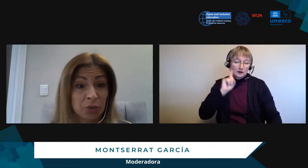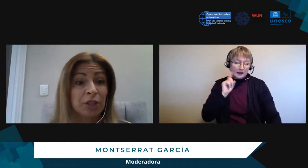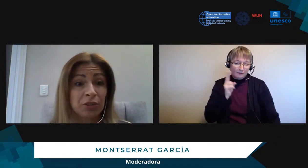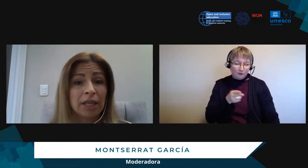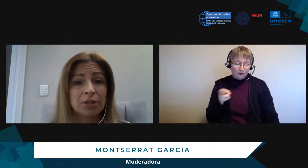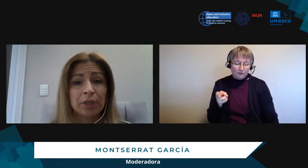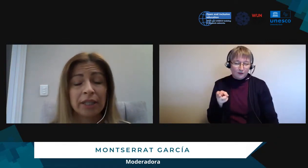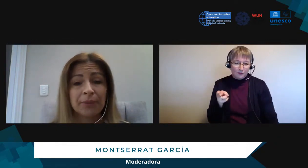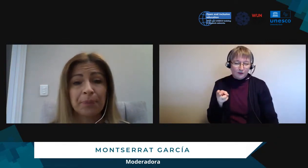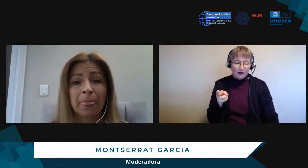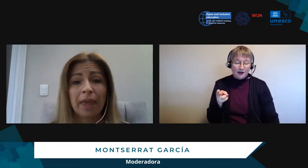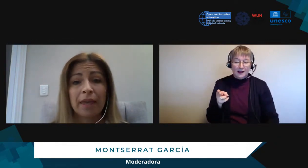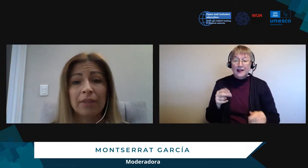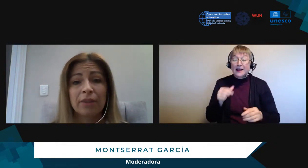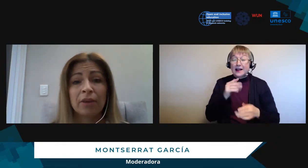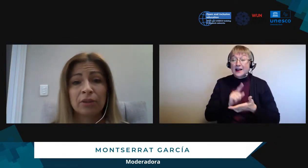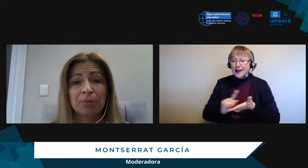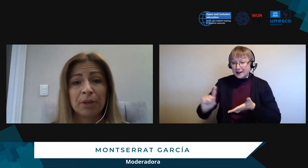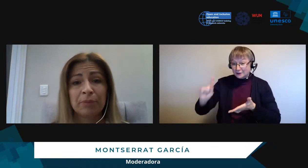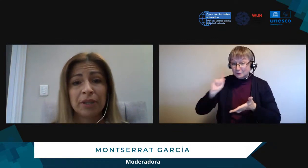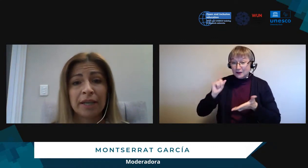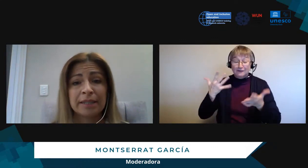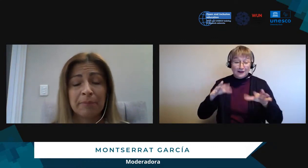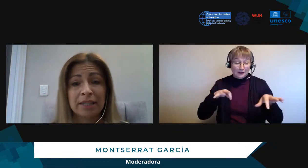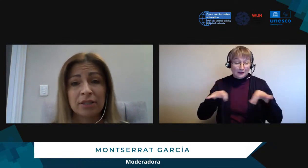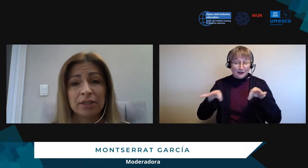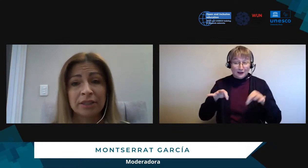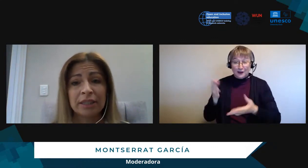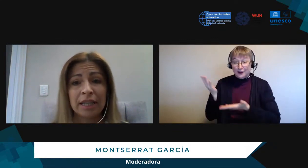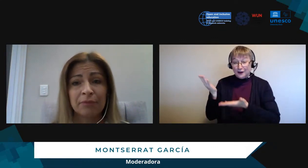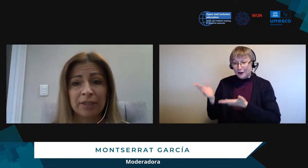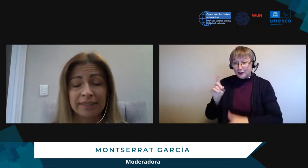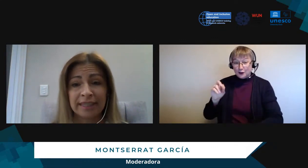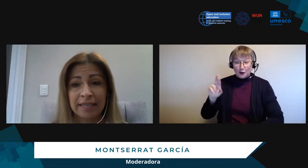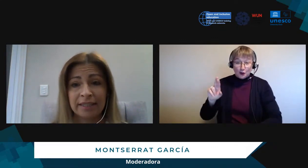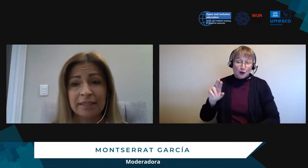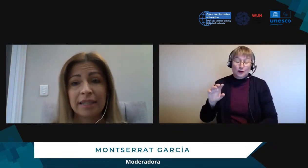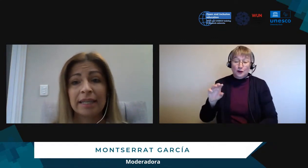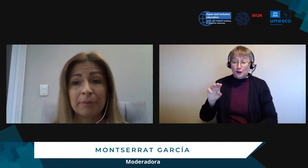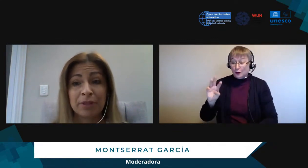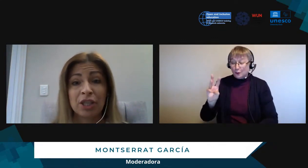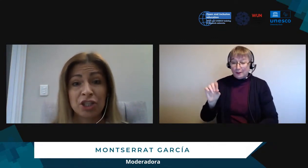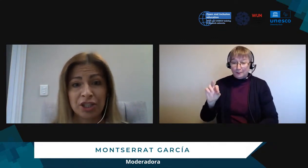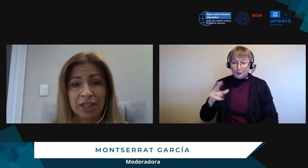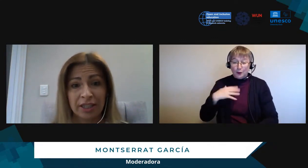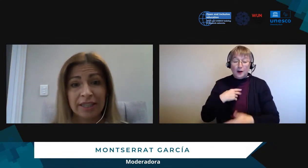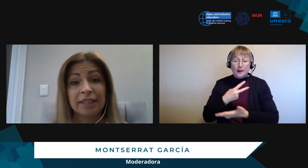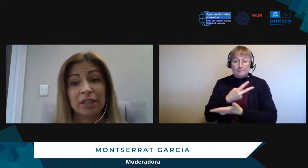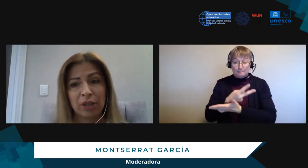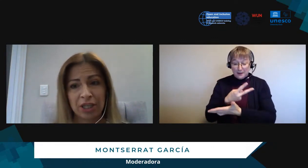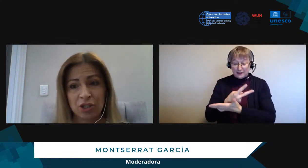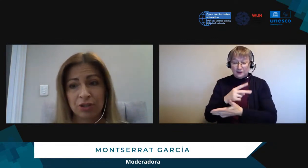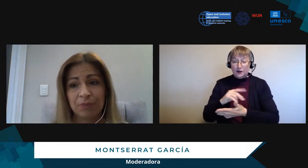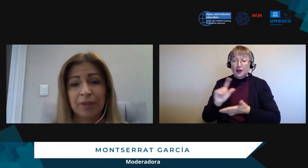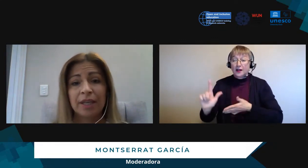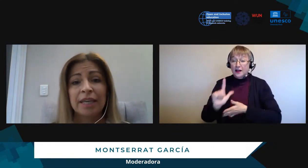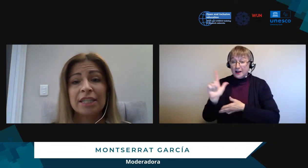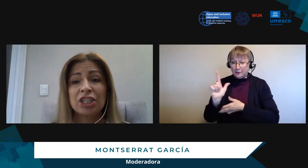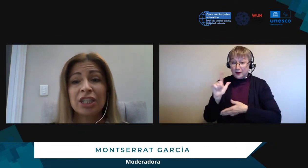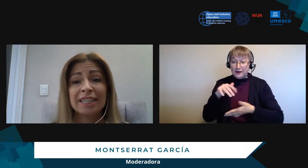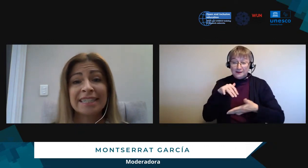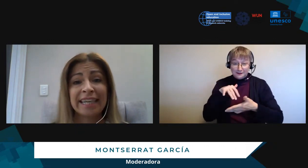As I shared with you last week, Dr. Bever has a master's in library science and a PhD in